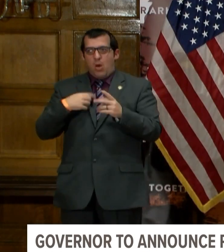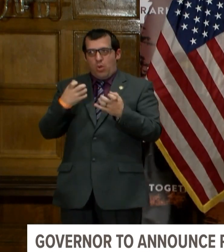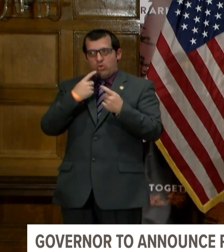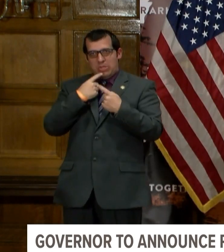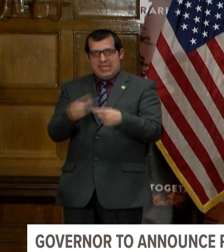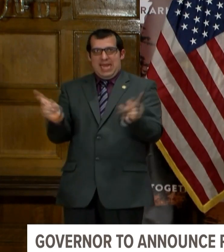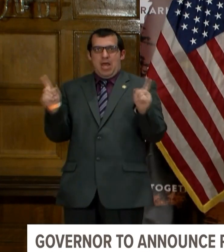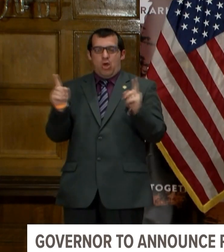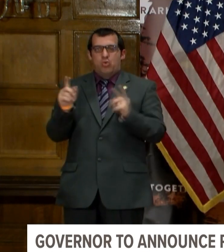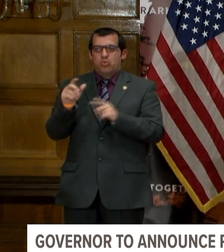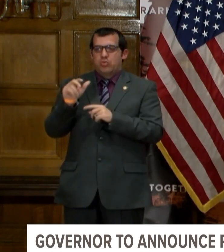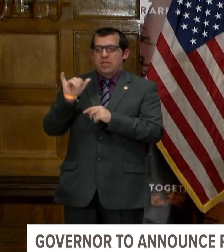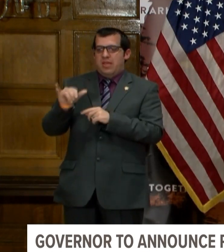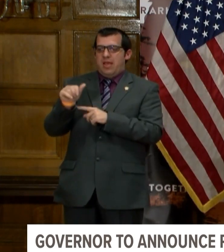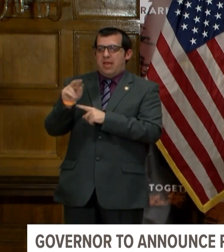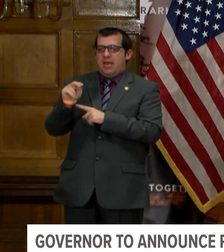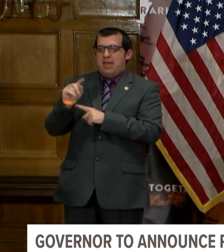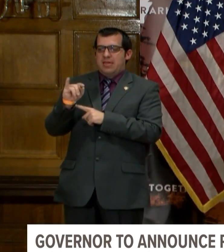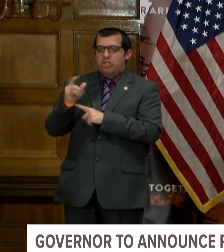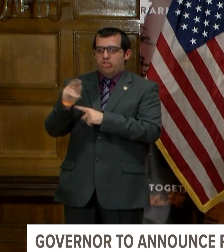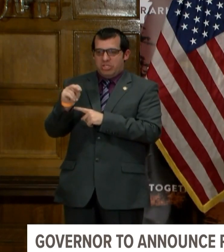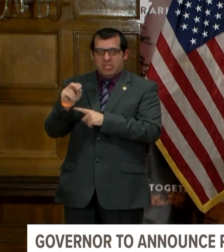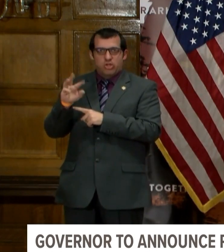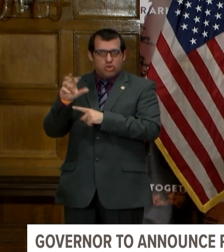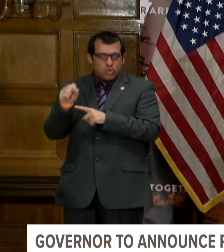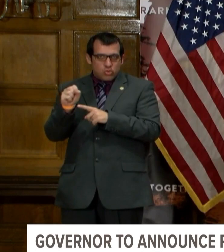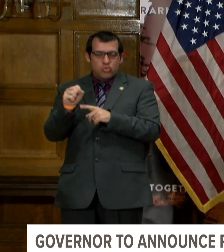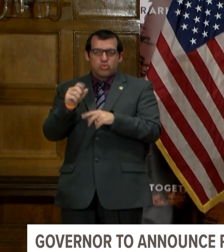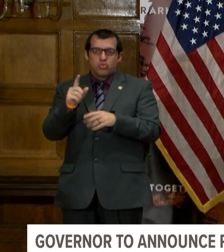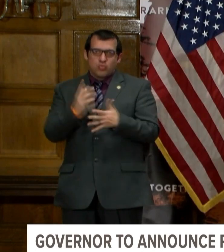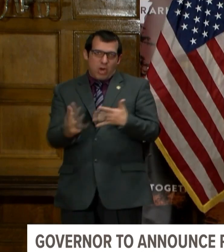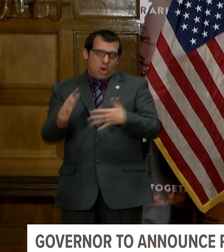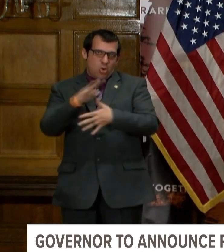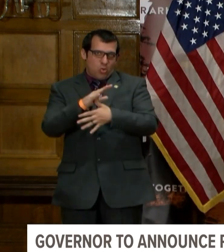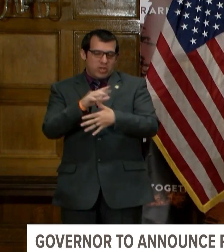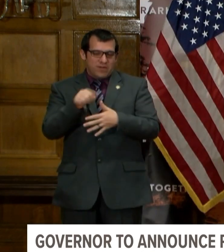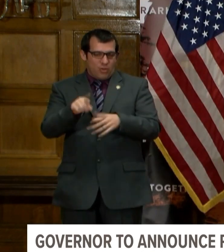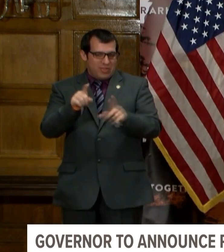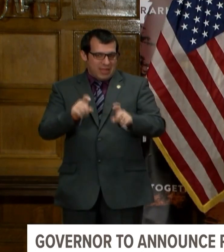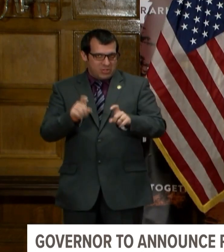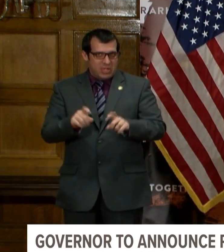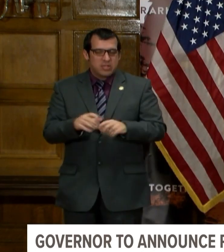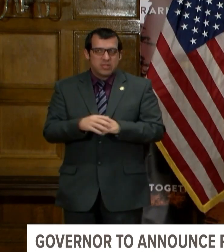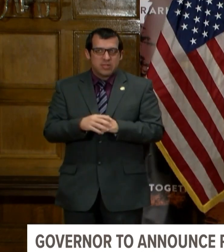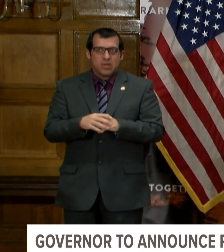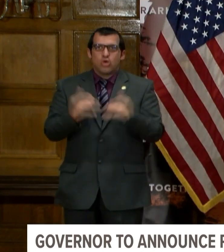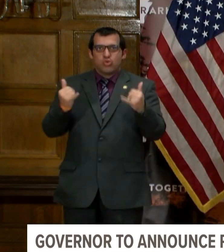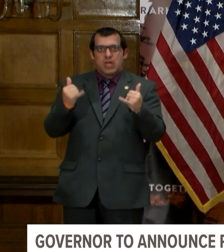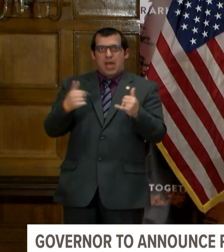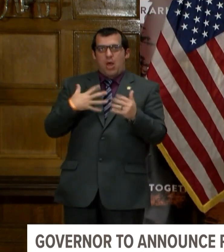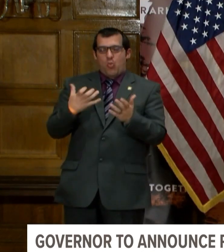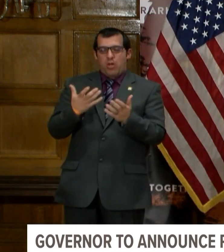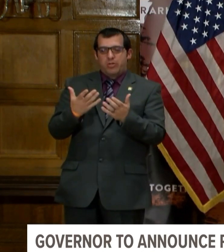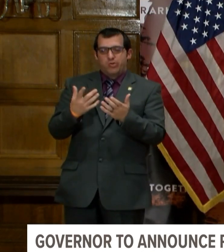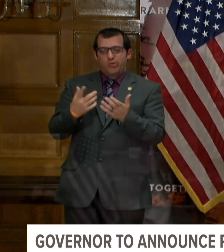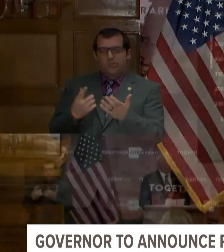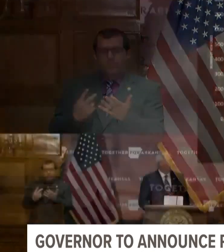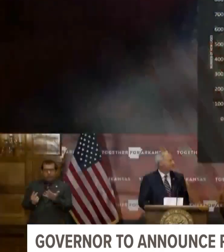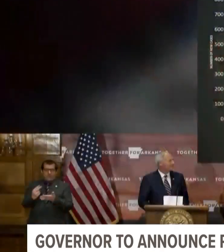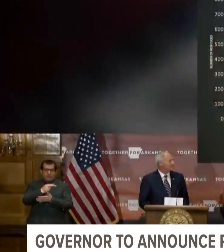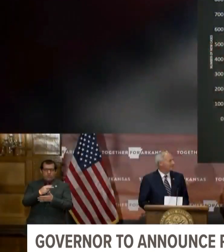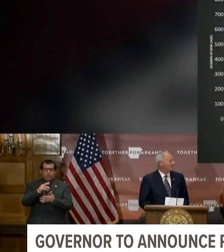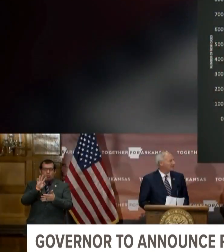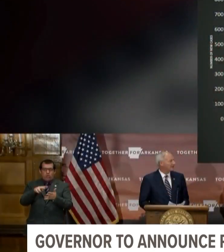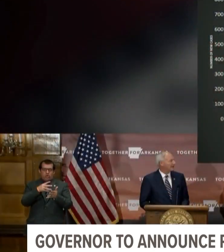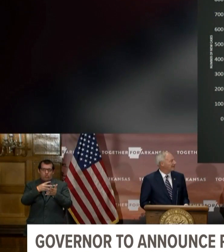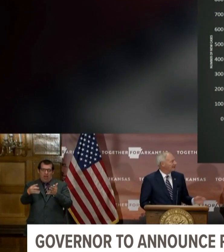antigen news and priorities for those tests. But I thought I'd also today cover the